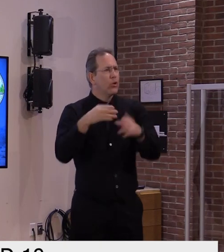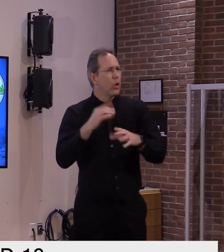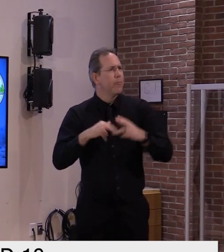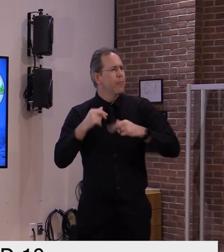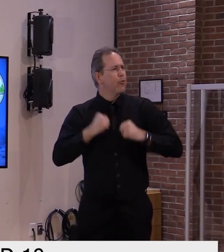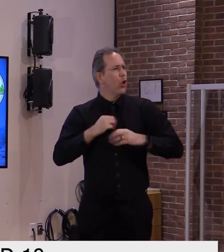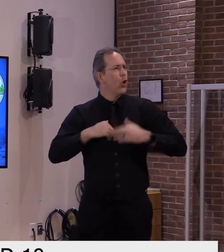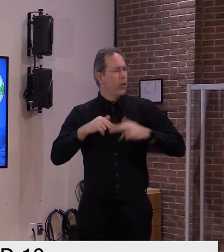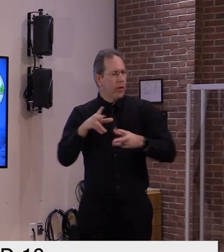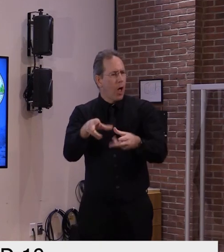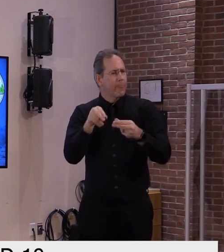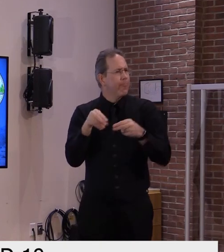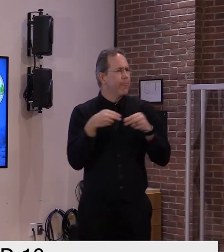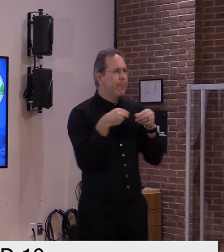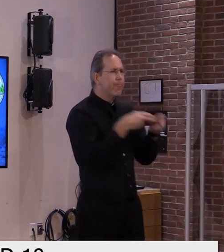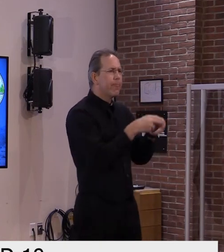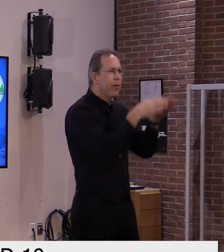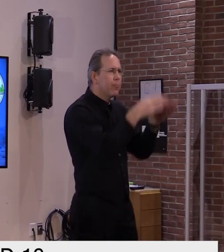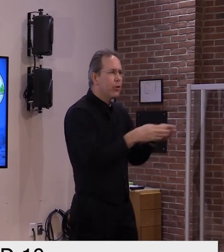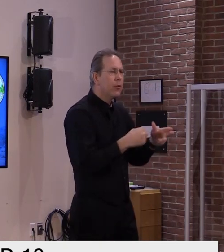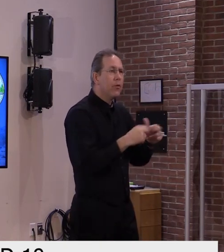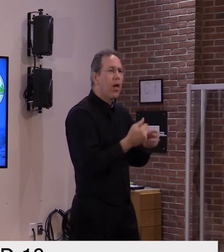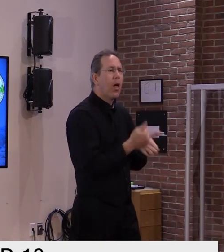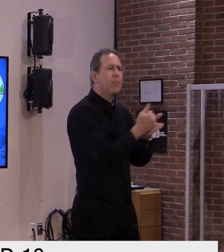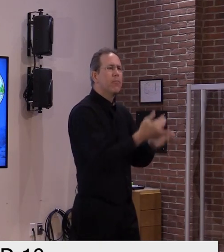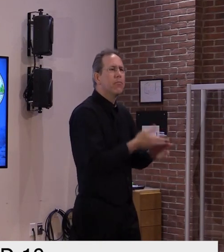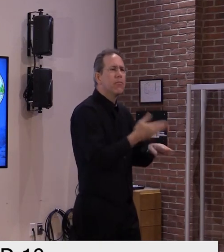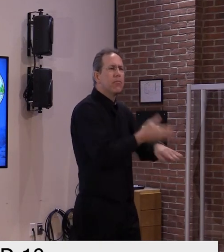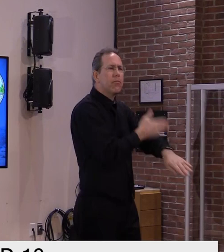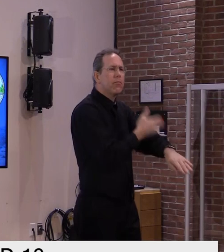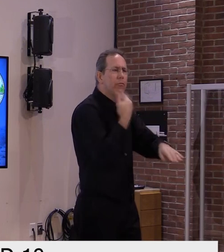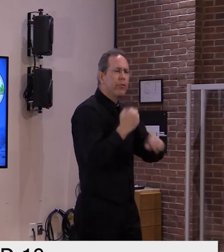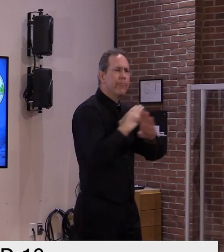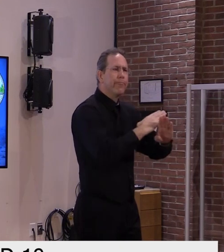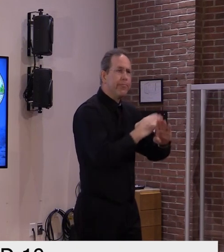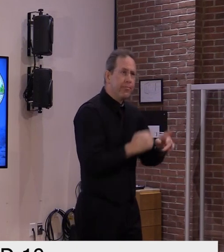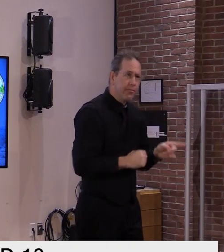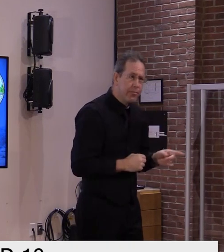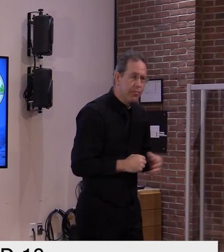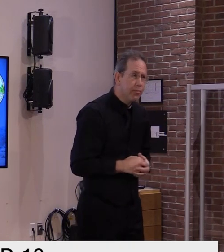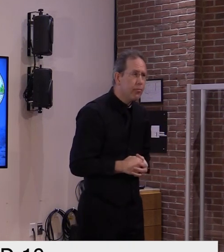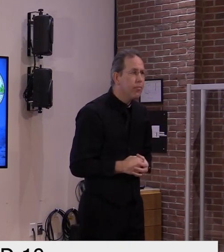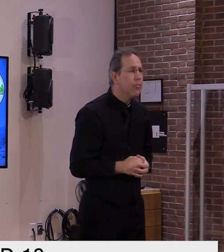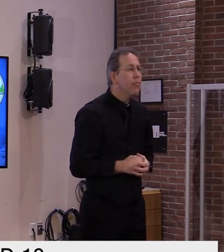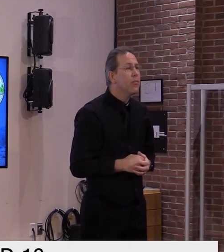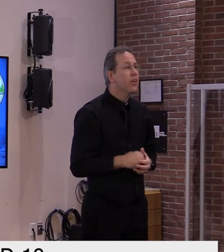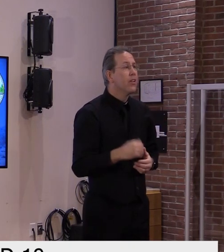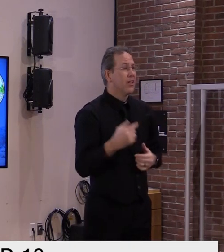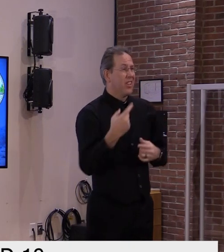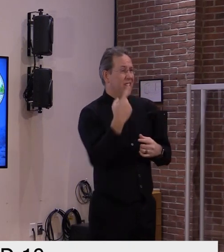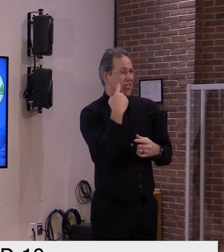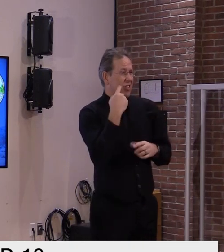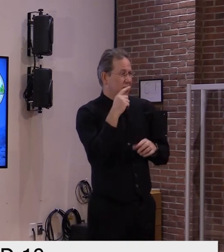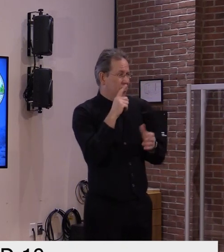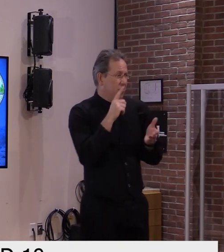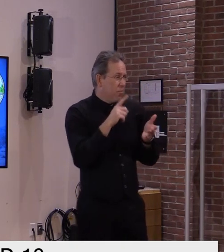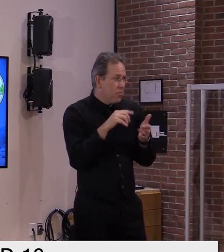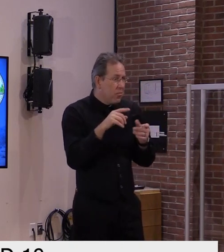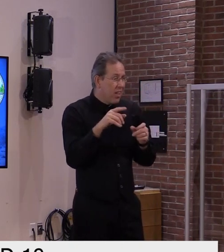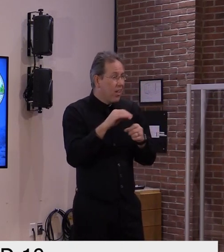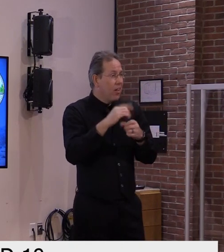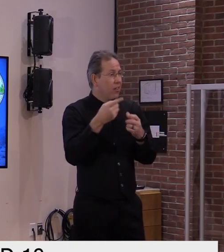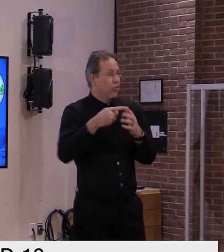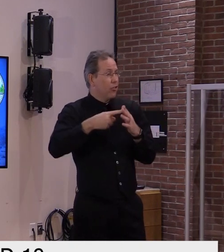This plasma during the early stage of the pandemic led to a significant reduction in the rate of development of severe